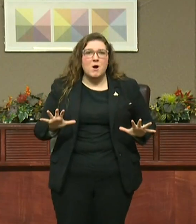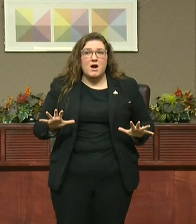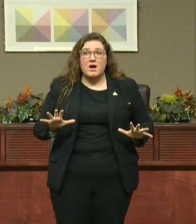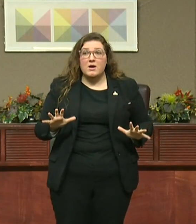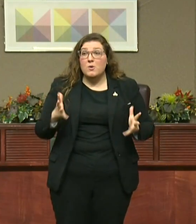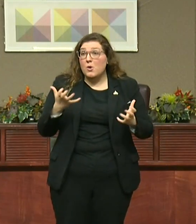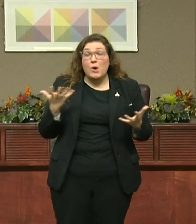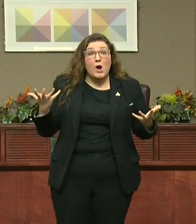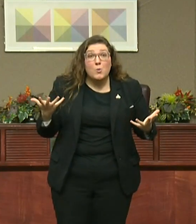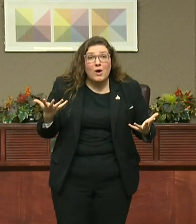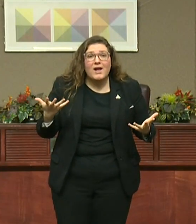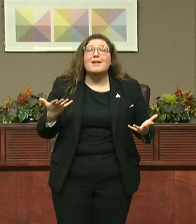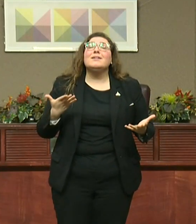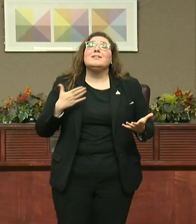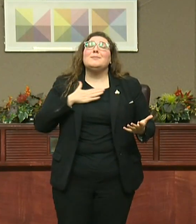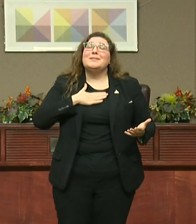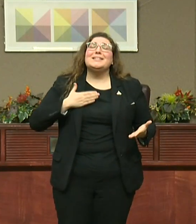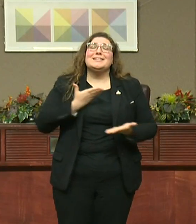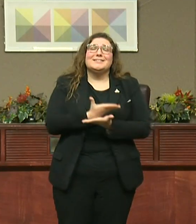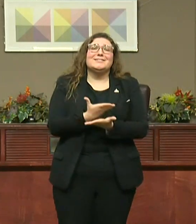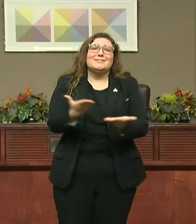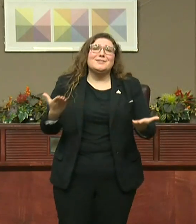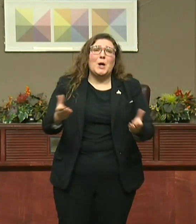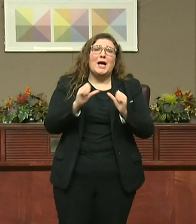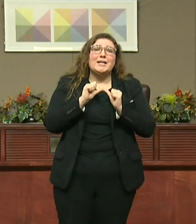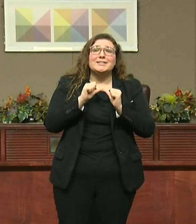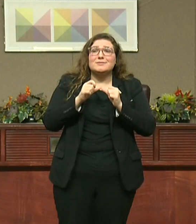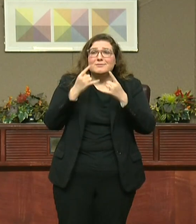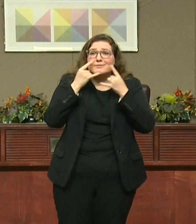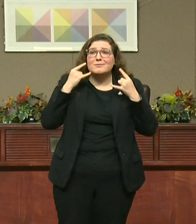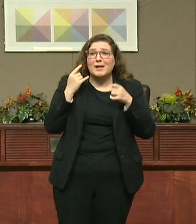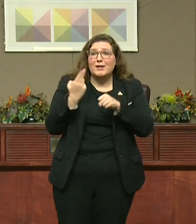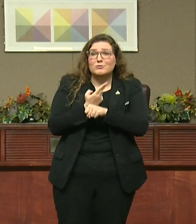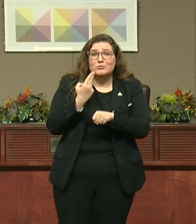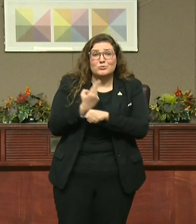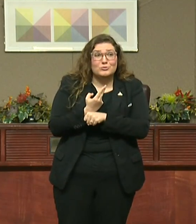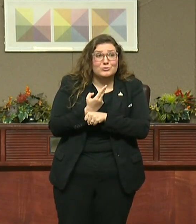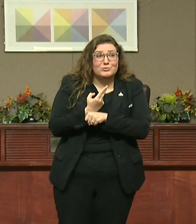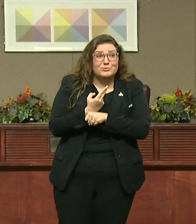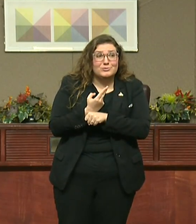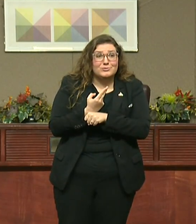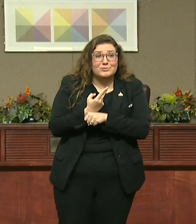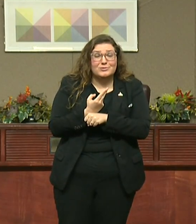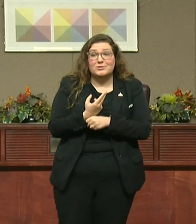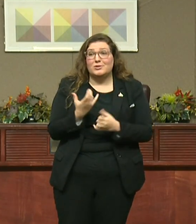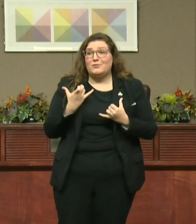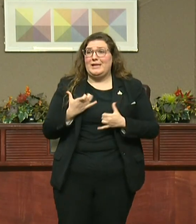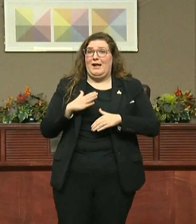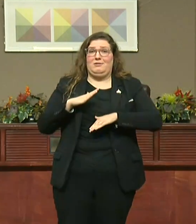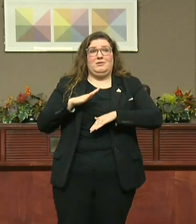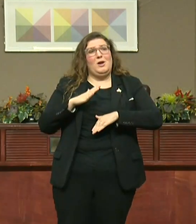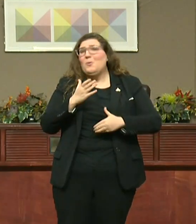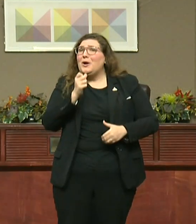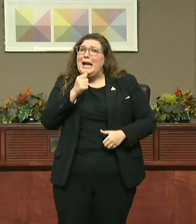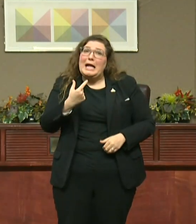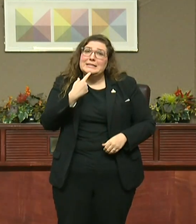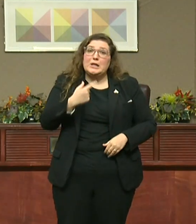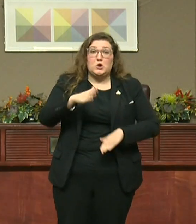So we're not sounding the alarm that we've exceeded the capacity of our healthcare system. We're not there